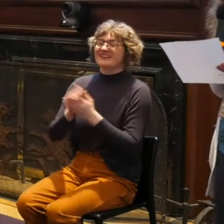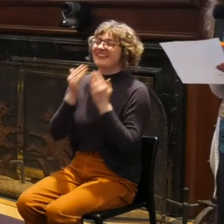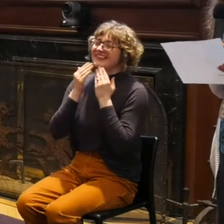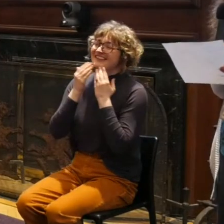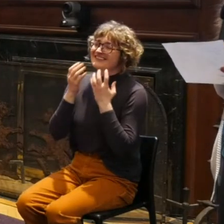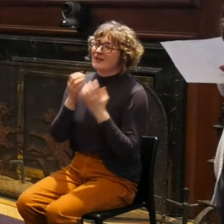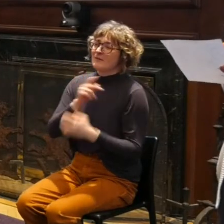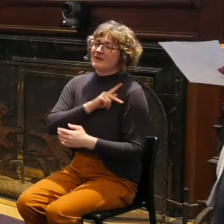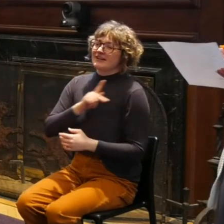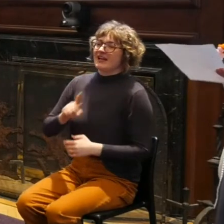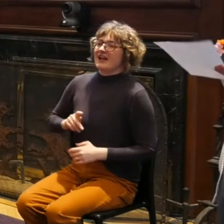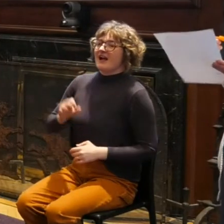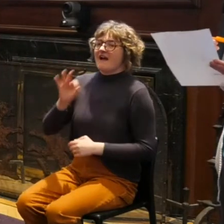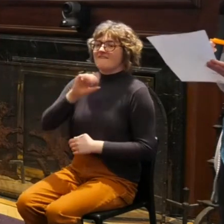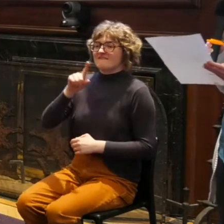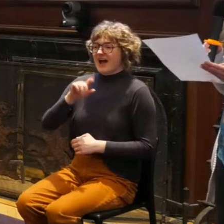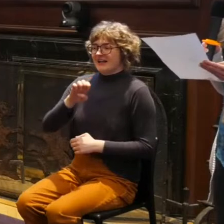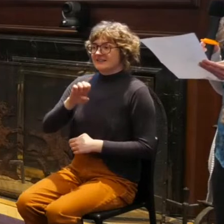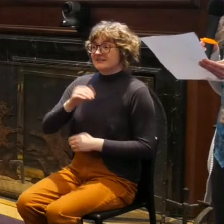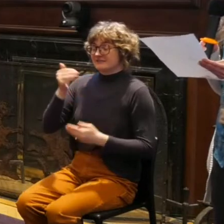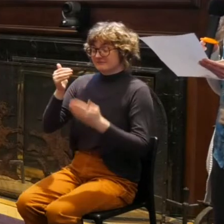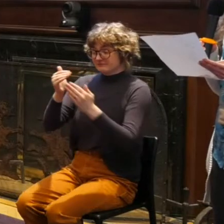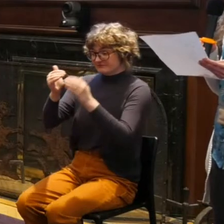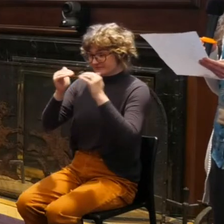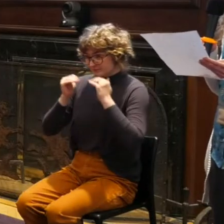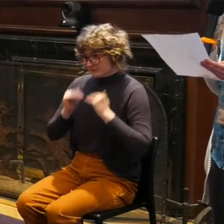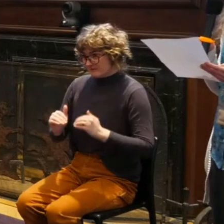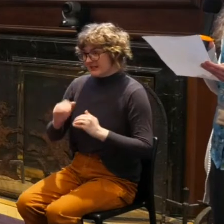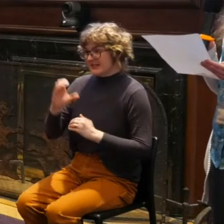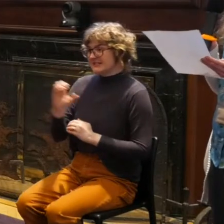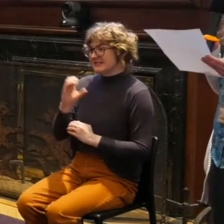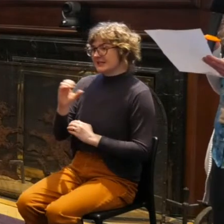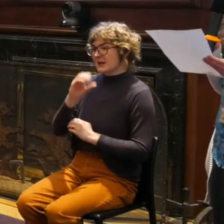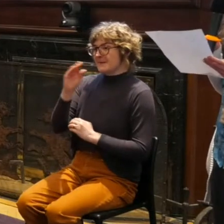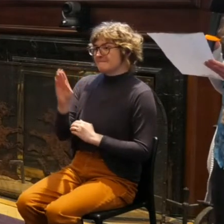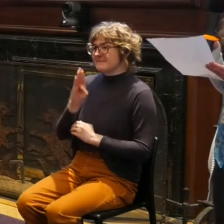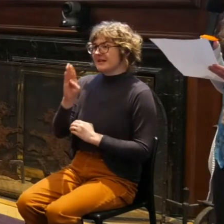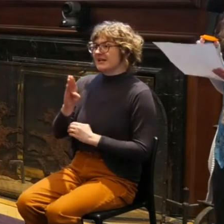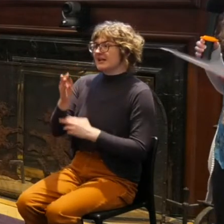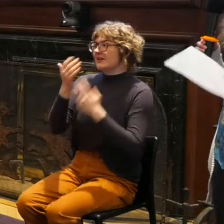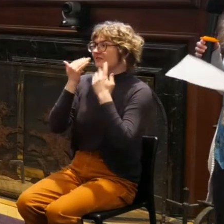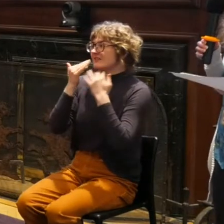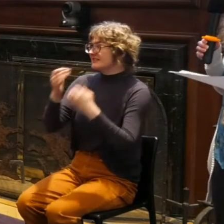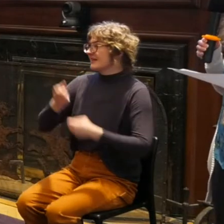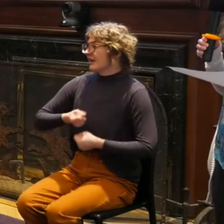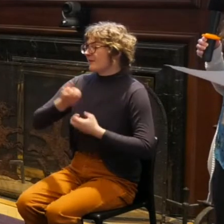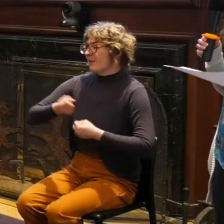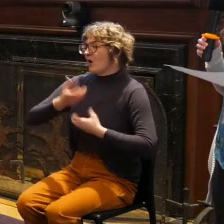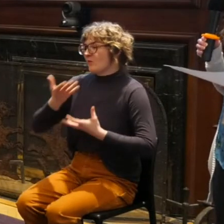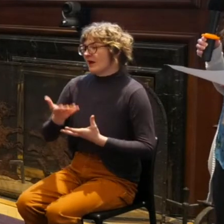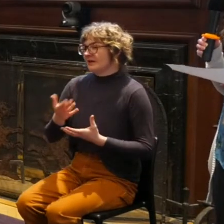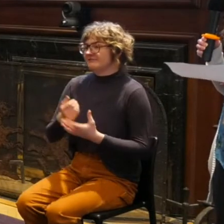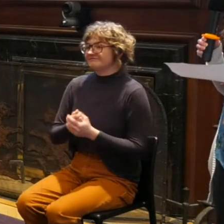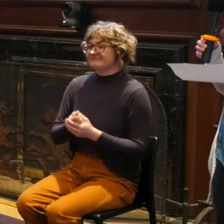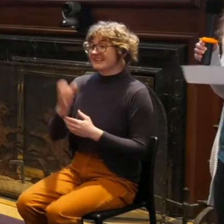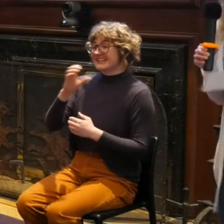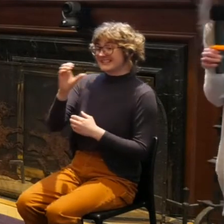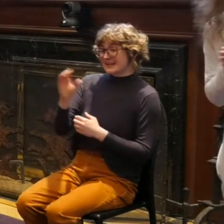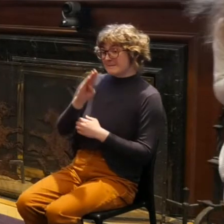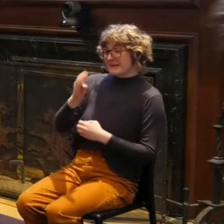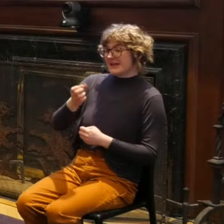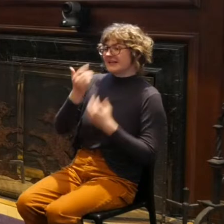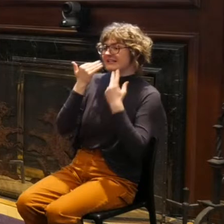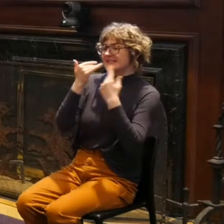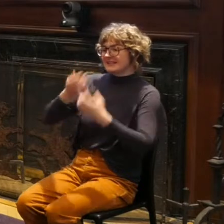Thank you, King Fies. Next up, CB, the singing poet. CB, the singing poet.